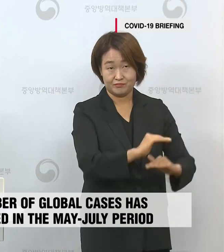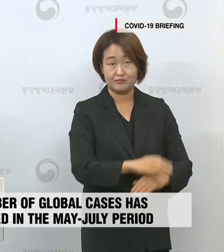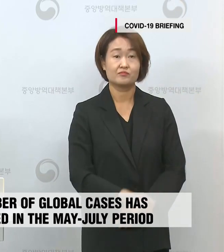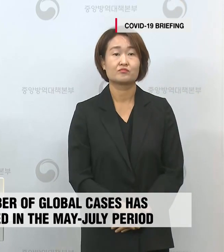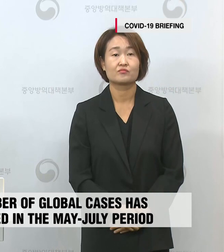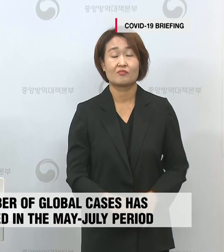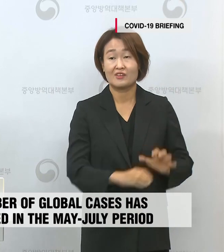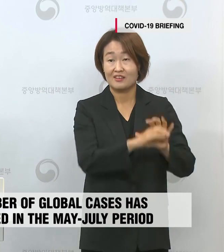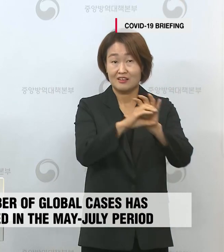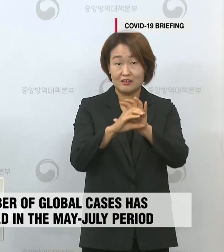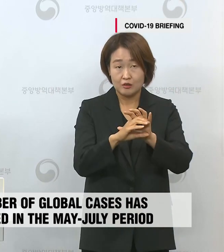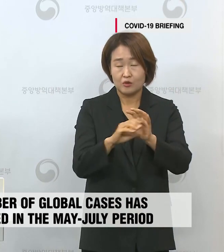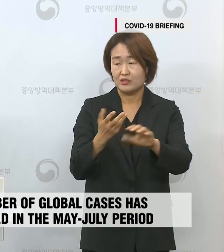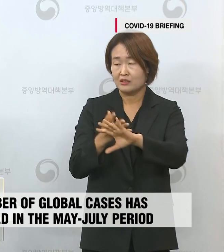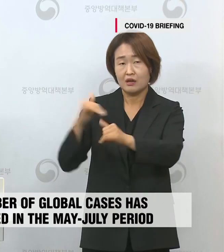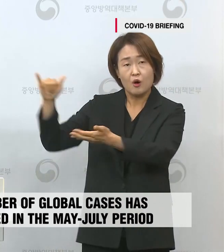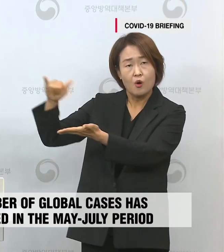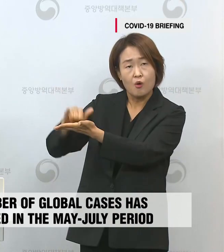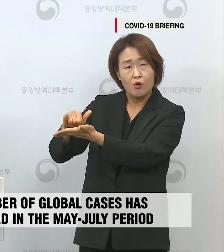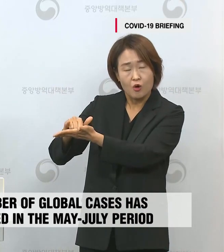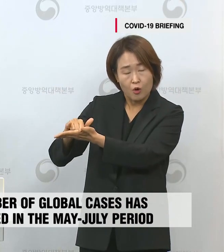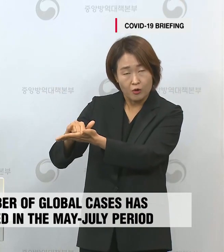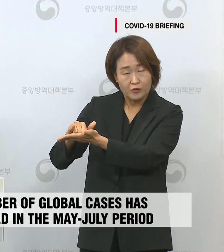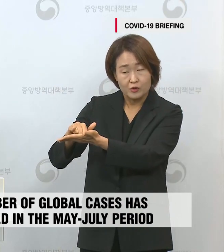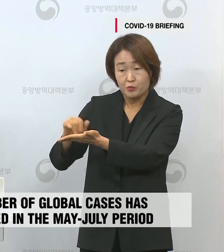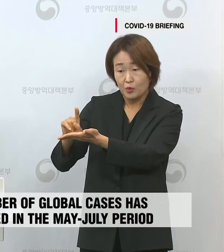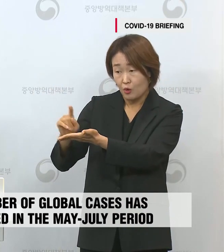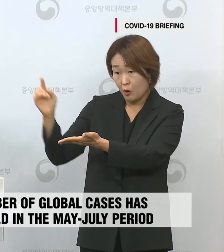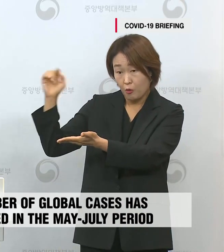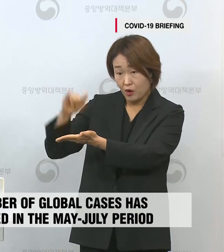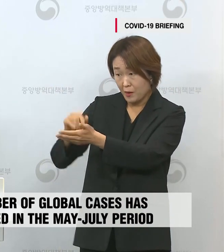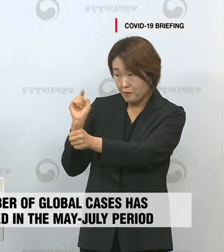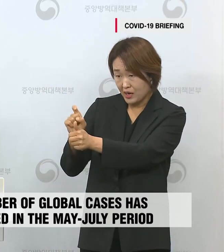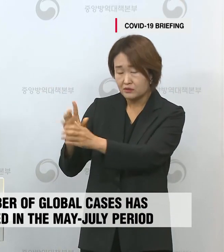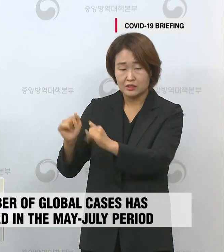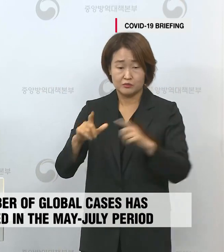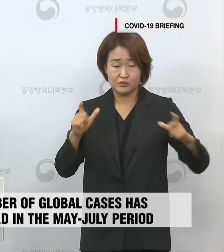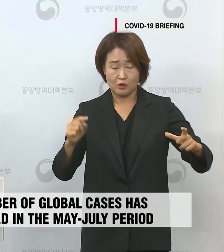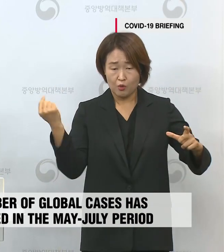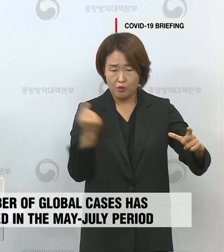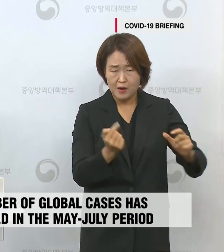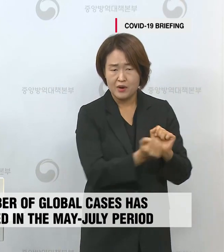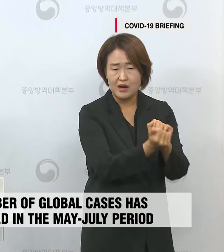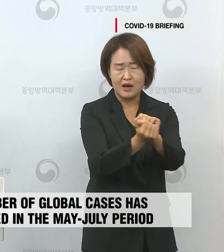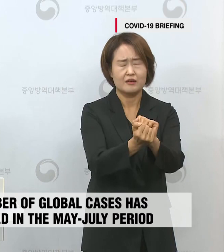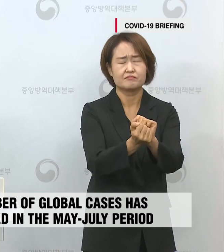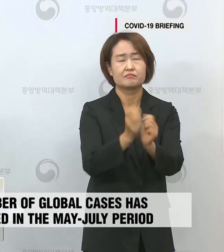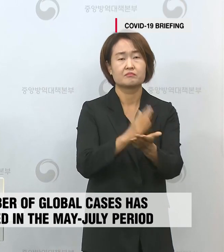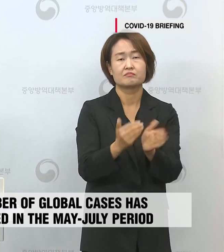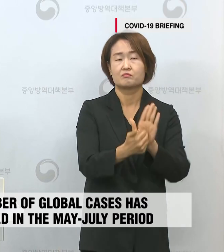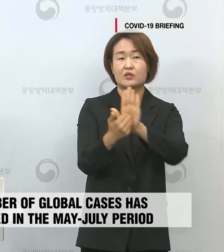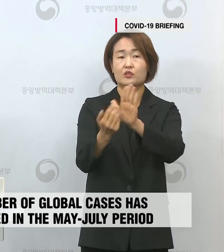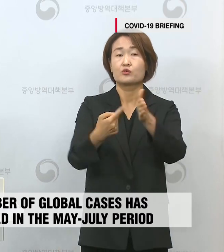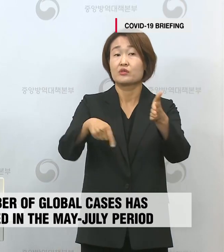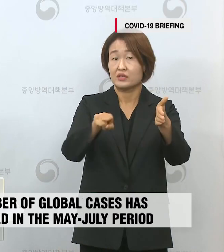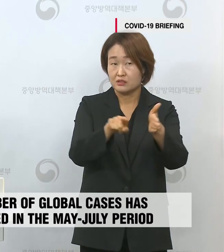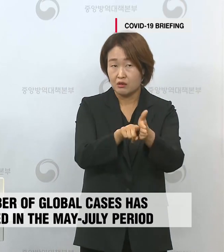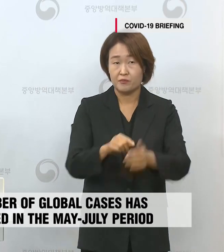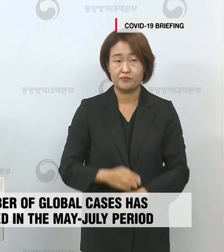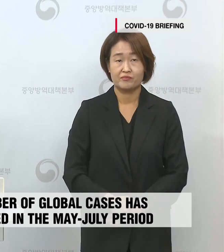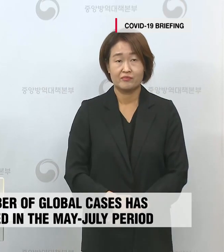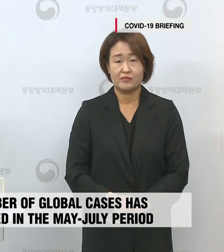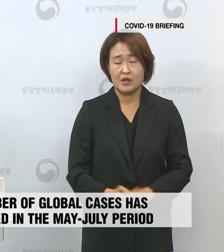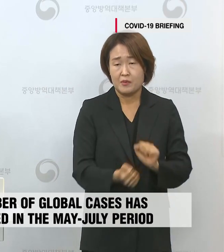health conditions, and all of the imported cases are being confirmed at the points of entry or while they are on